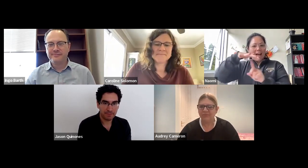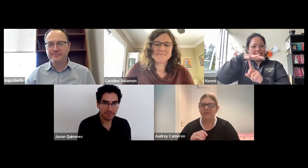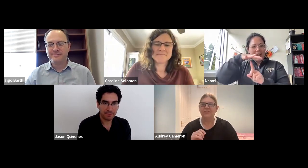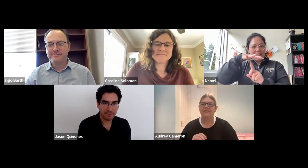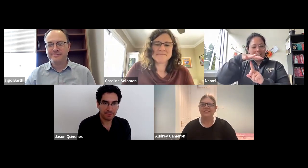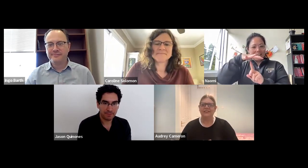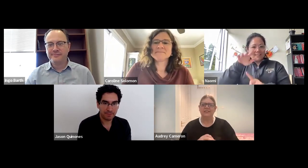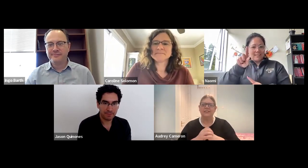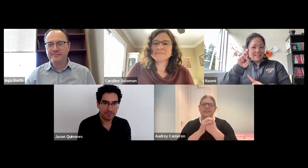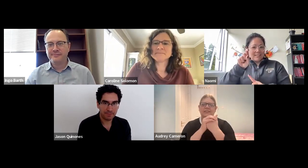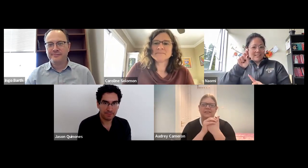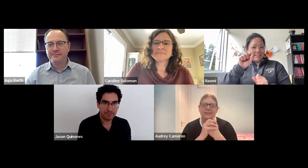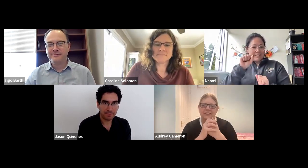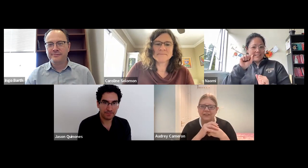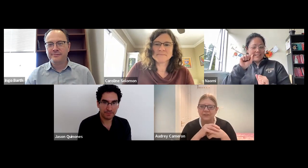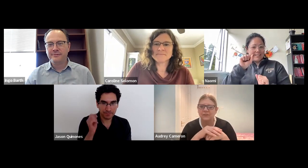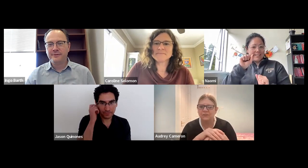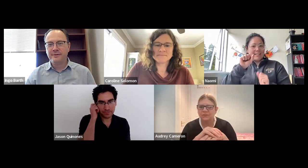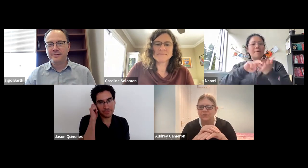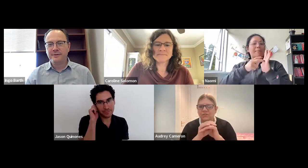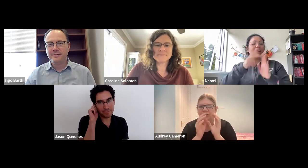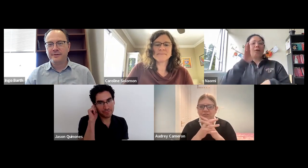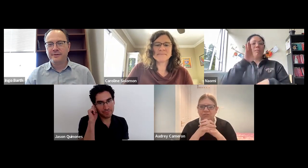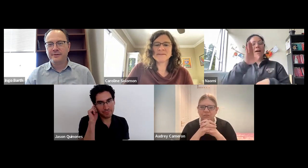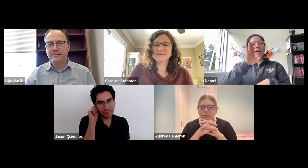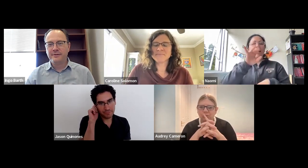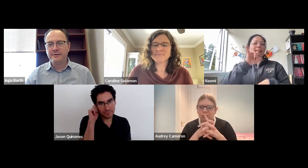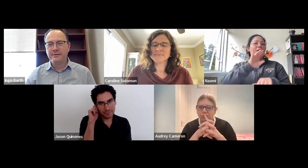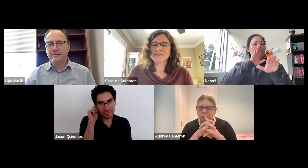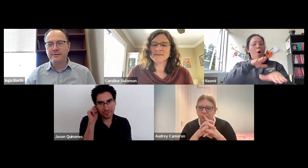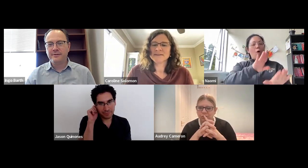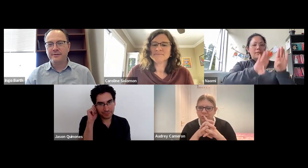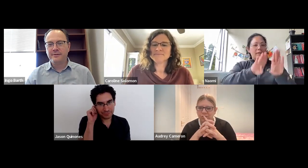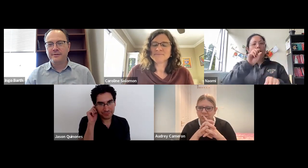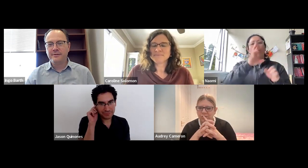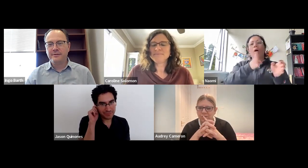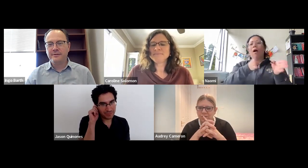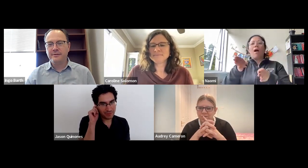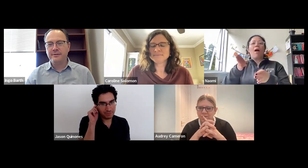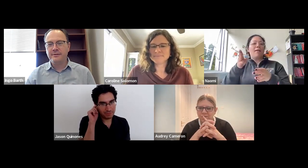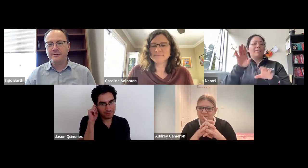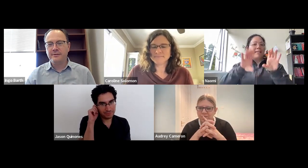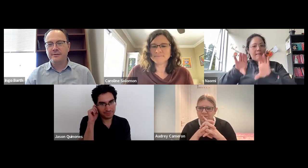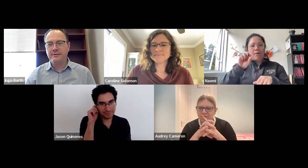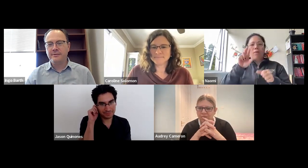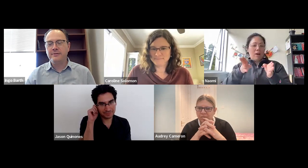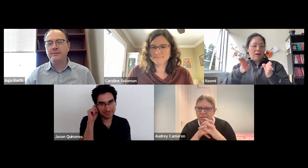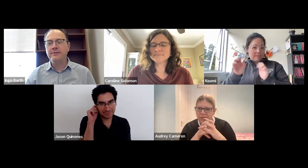And so will we be given some context for this? I mean, like, will someone tell us, okay, this